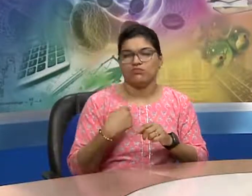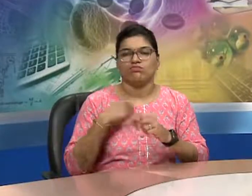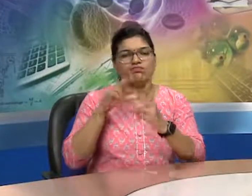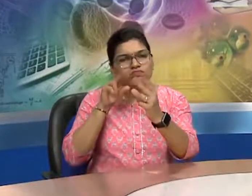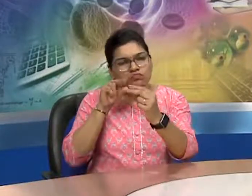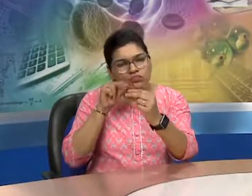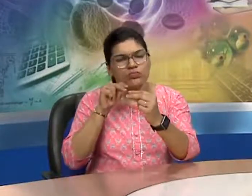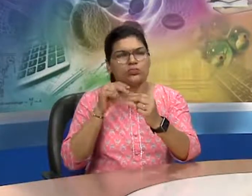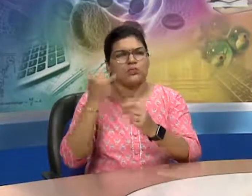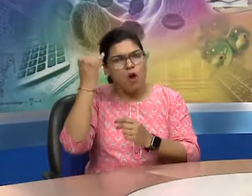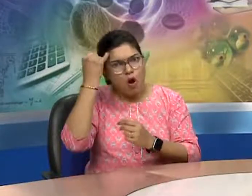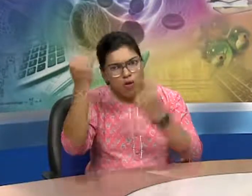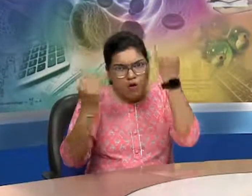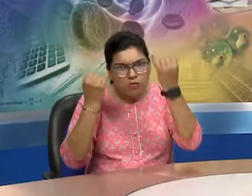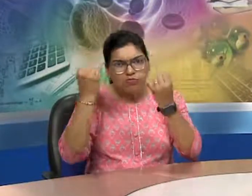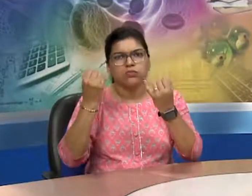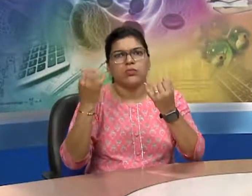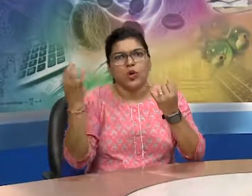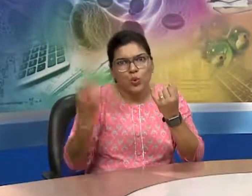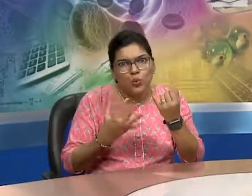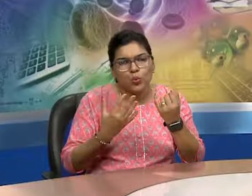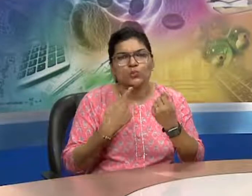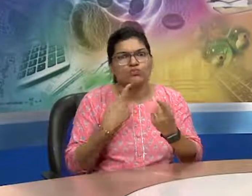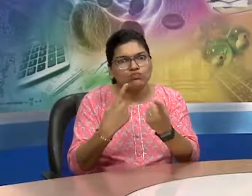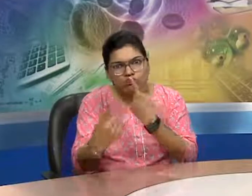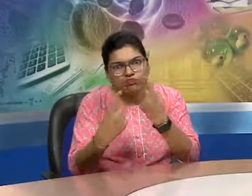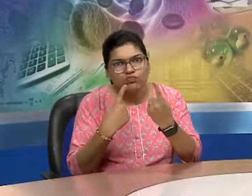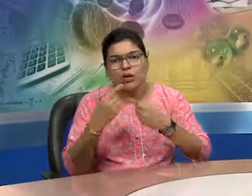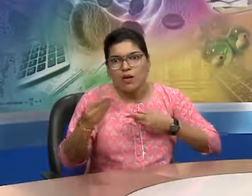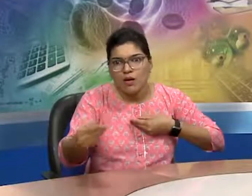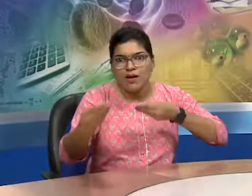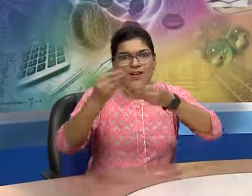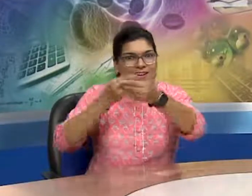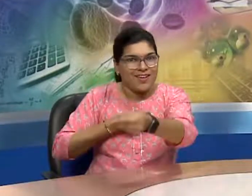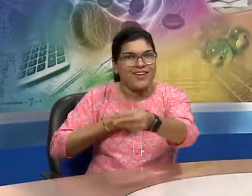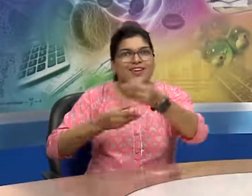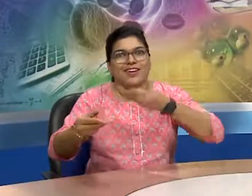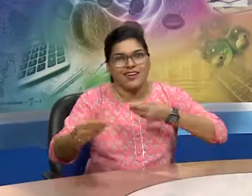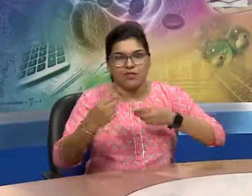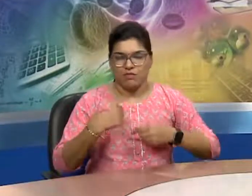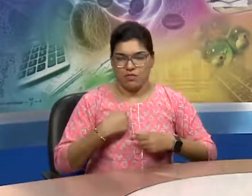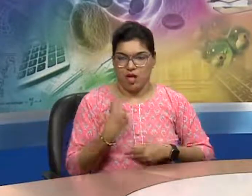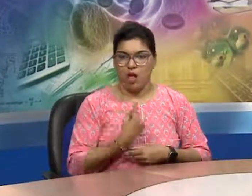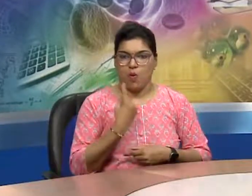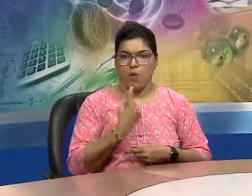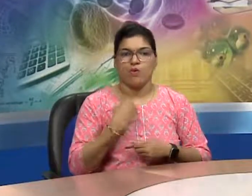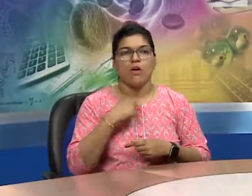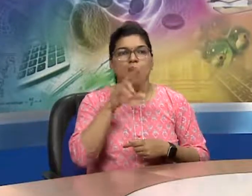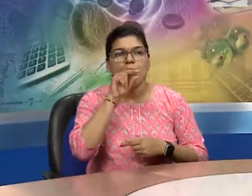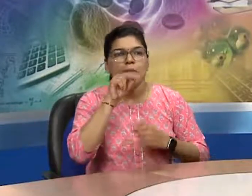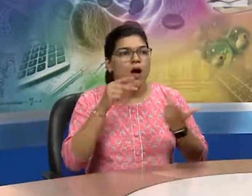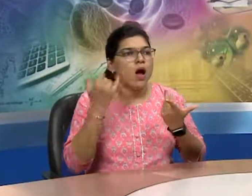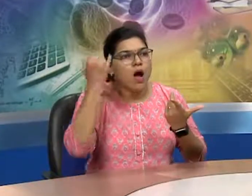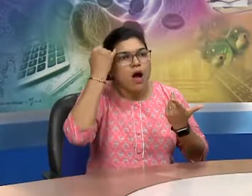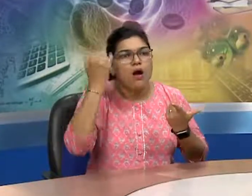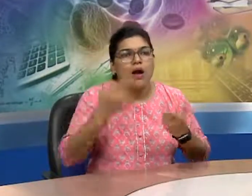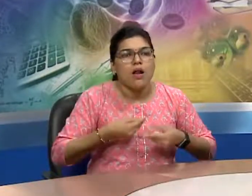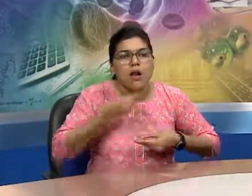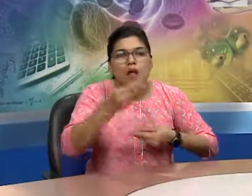Interact involves two people. When they share their thoughts, they interact,